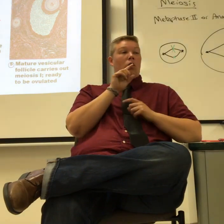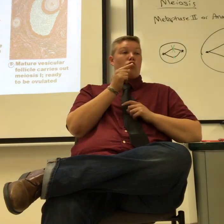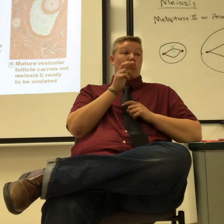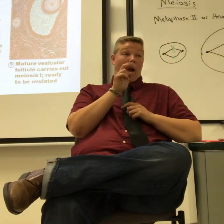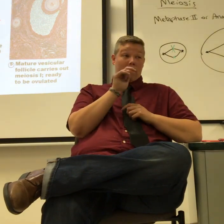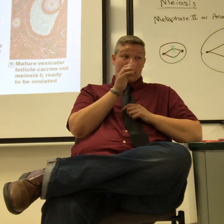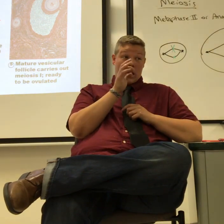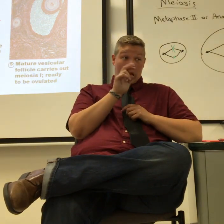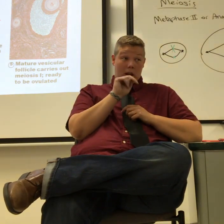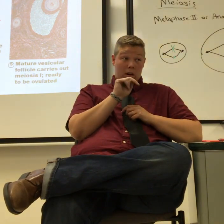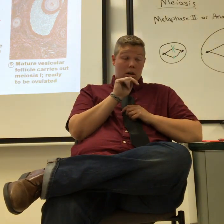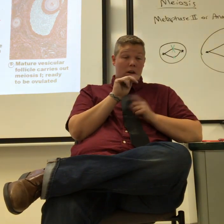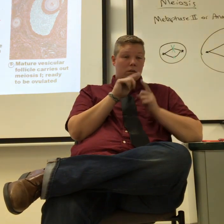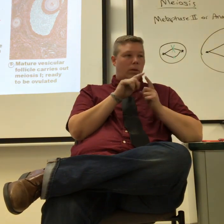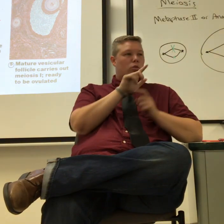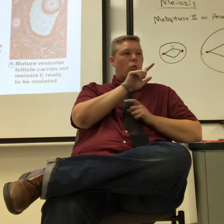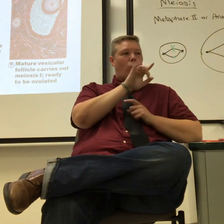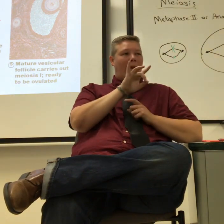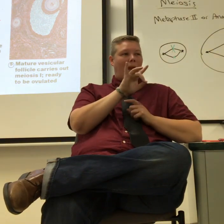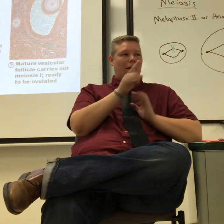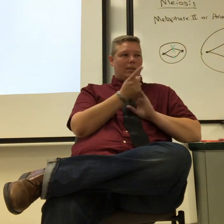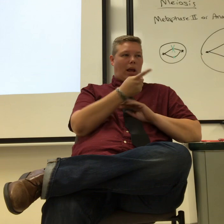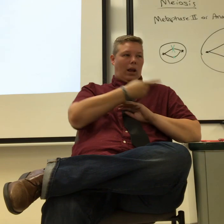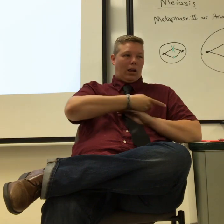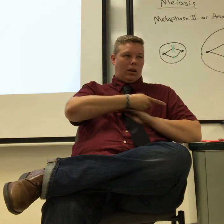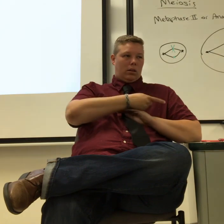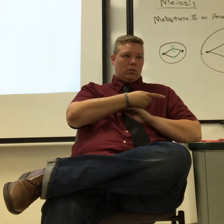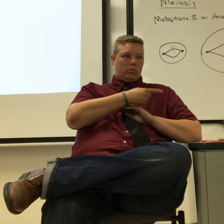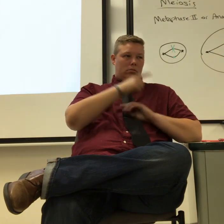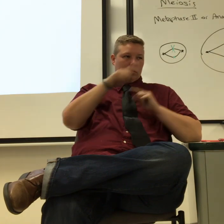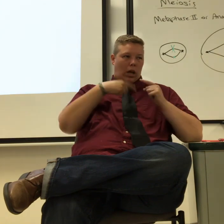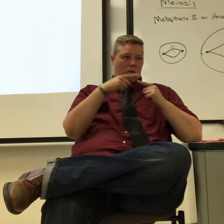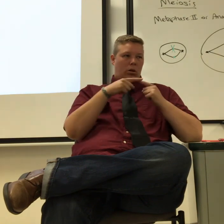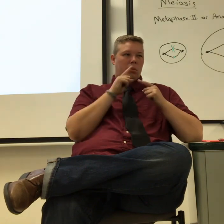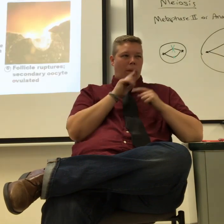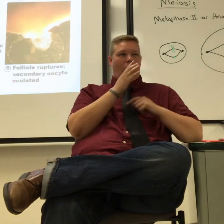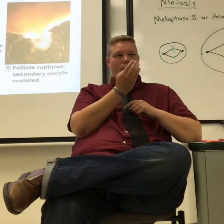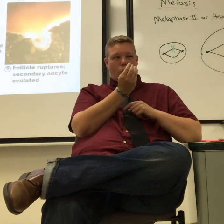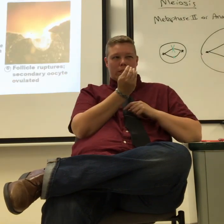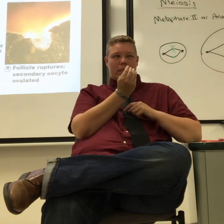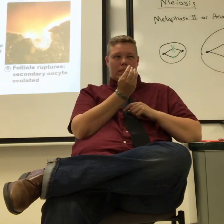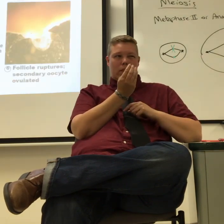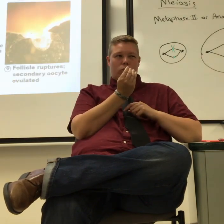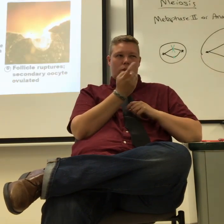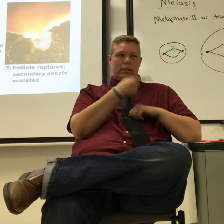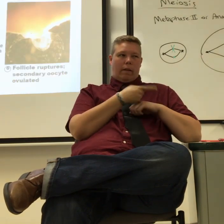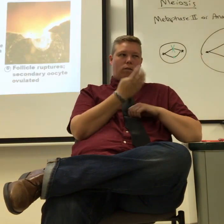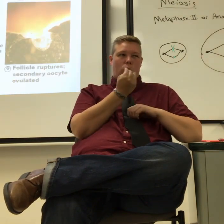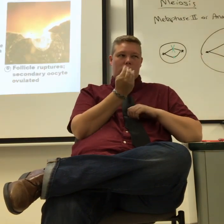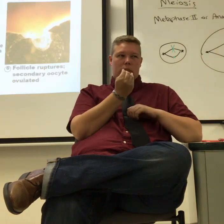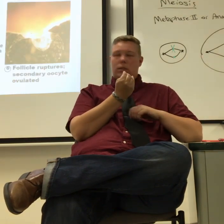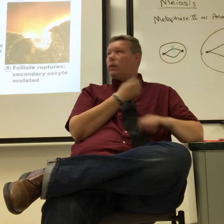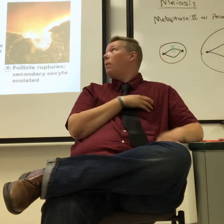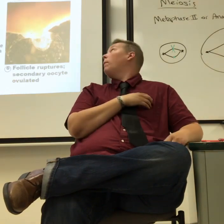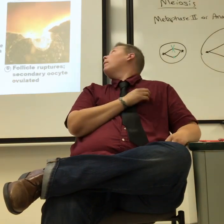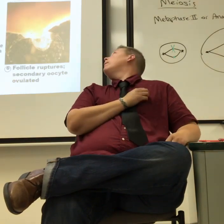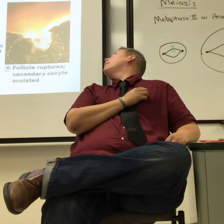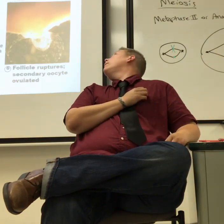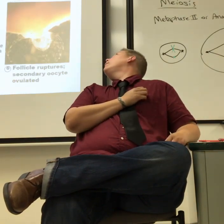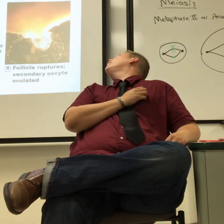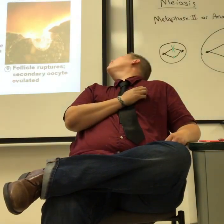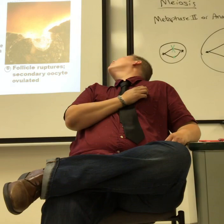28-day cycle, this is about halfway through. Ovulation occurs at around day 14. shown here.